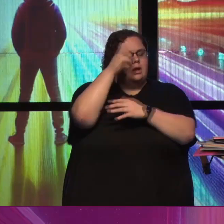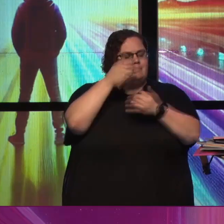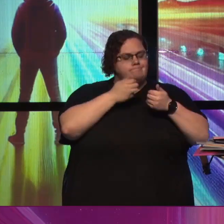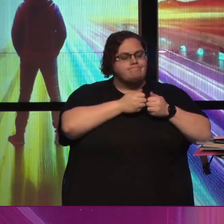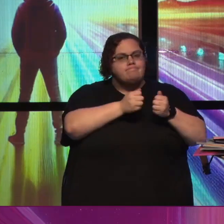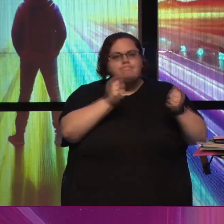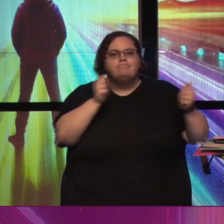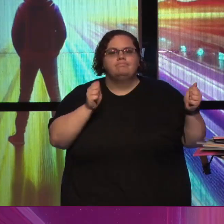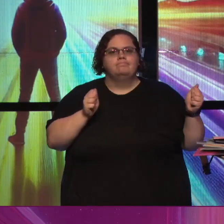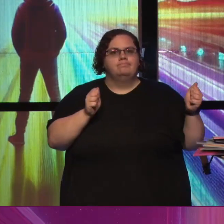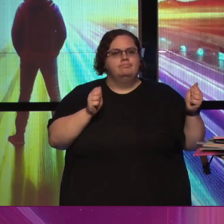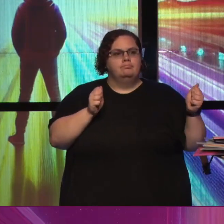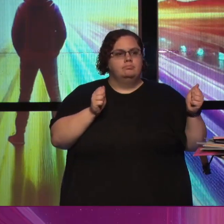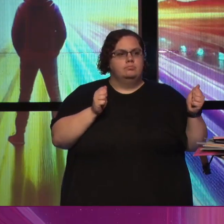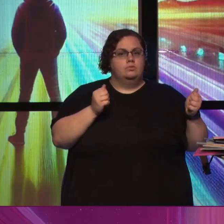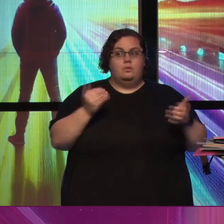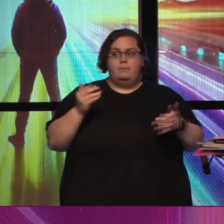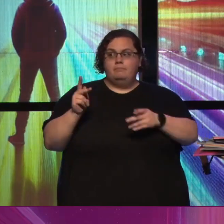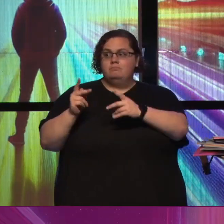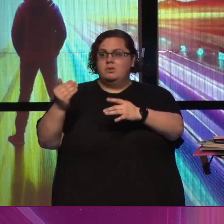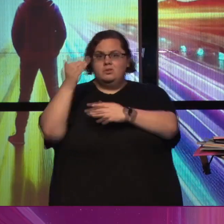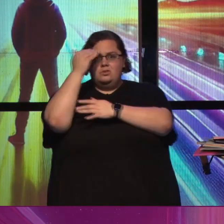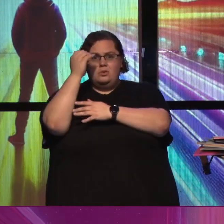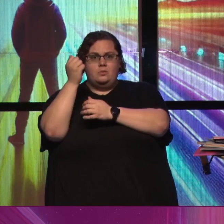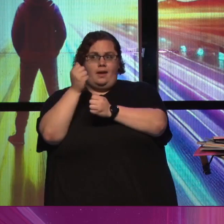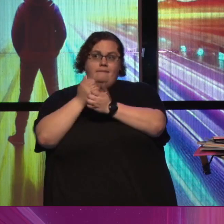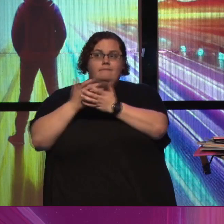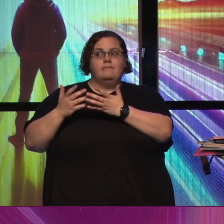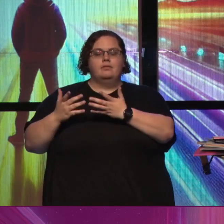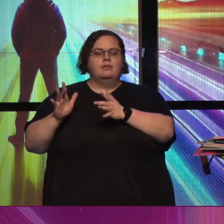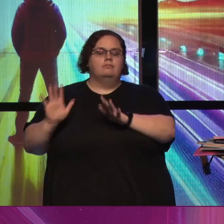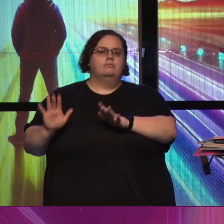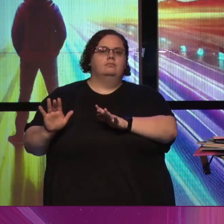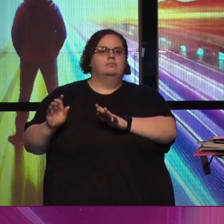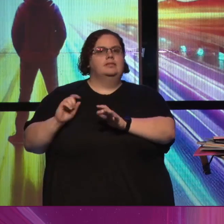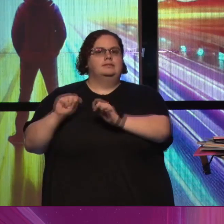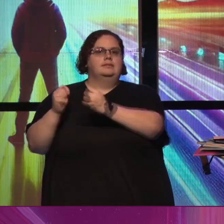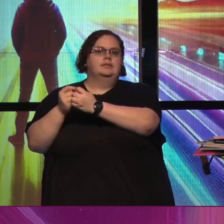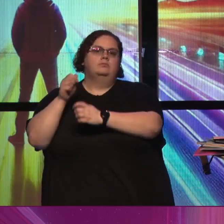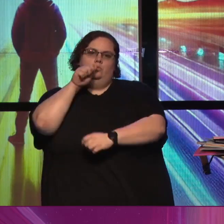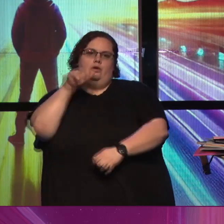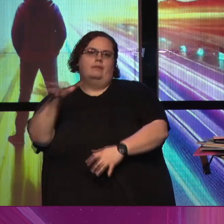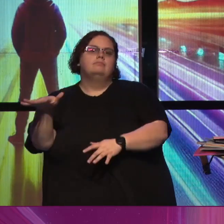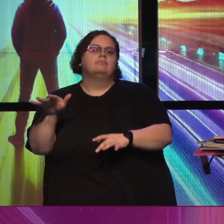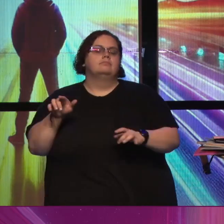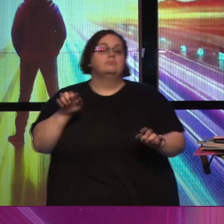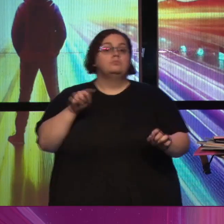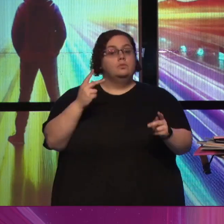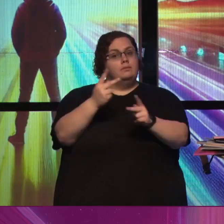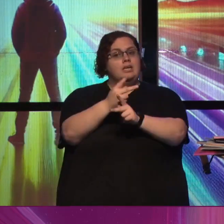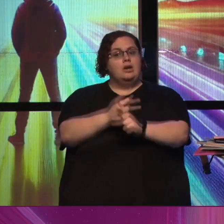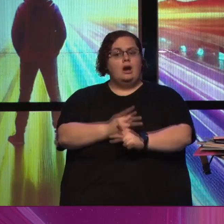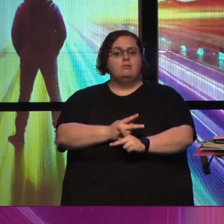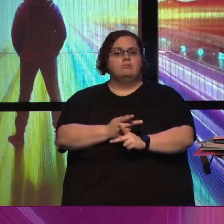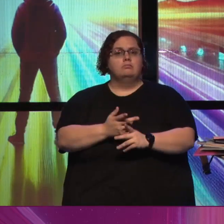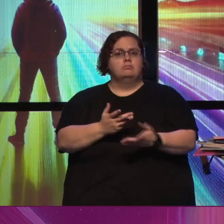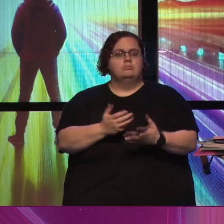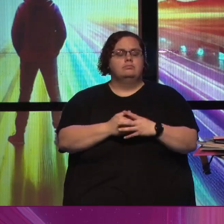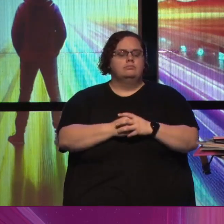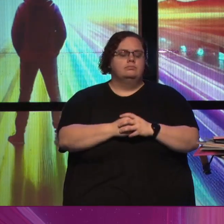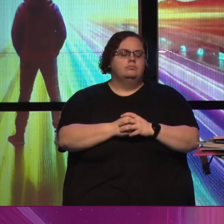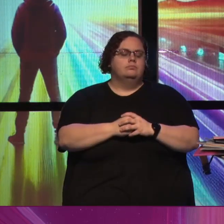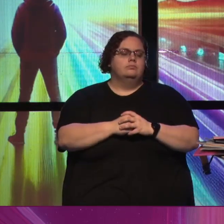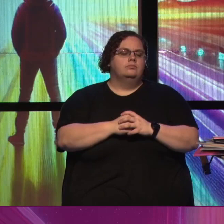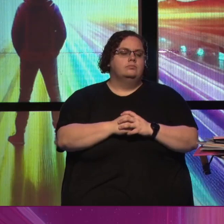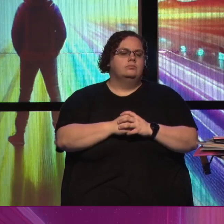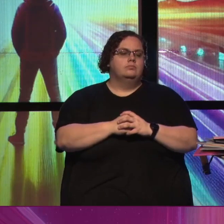openness. Know-it-alls, that's Team Dragon, 100%. So figured out. I want to encourage you to